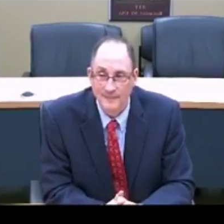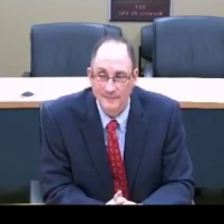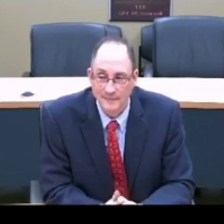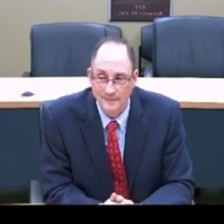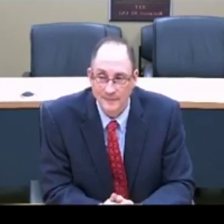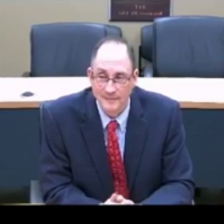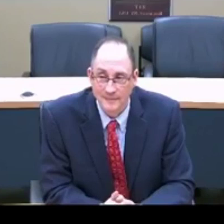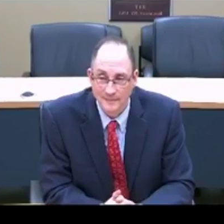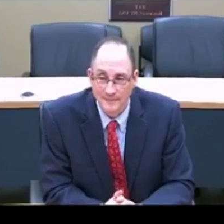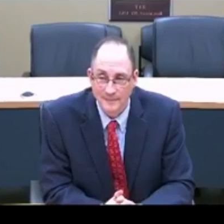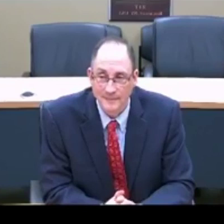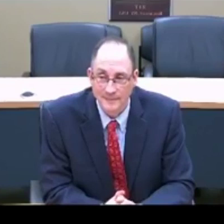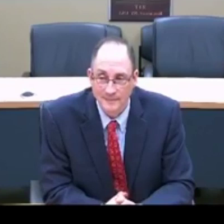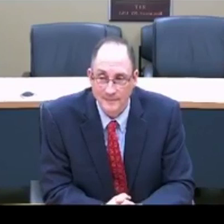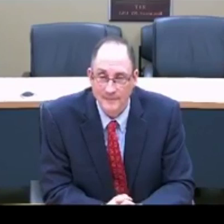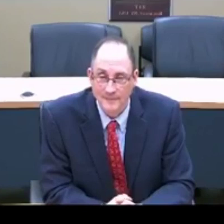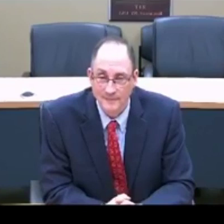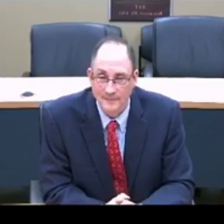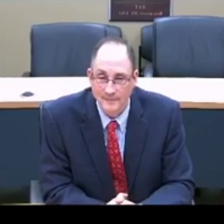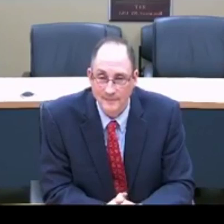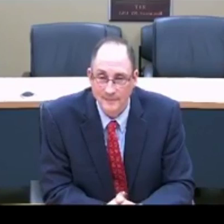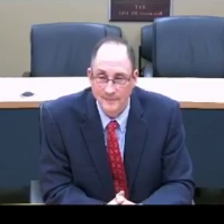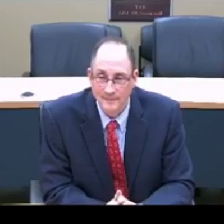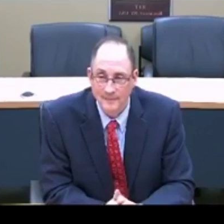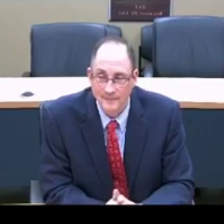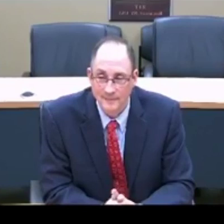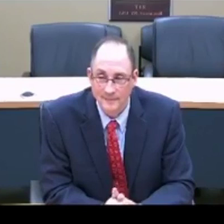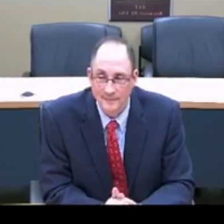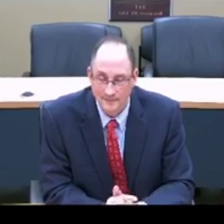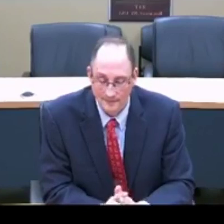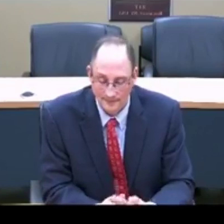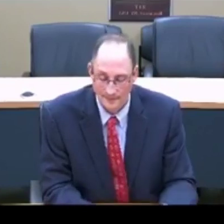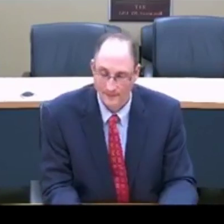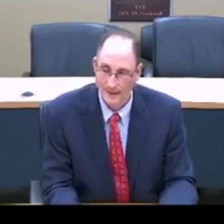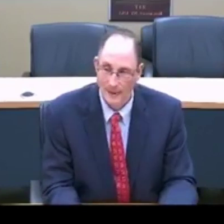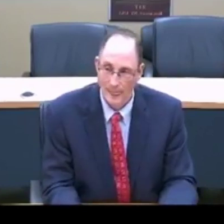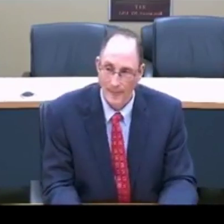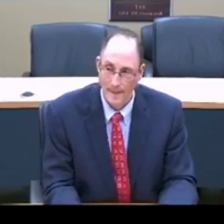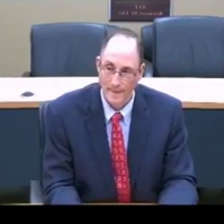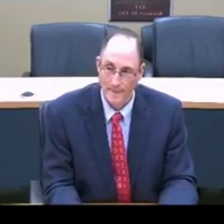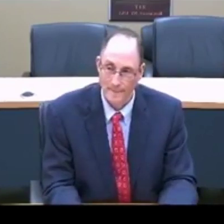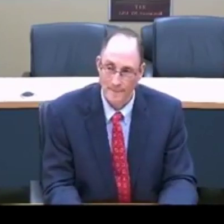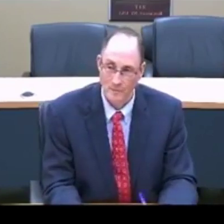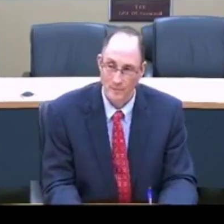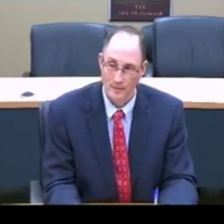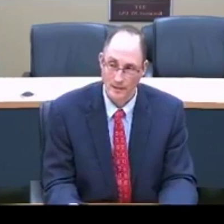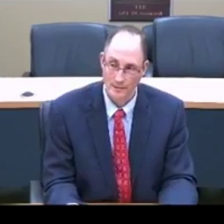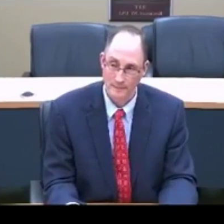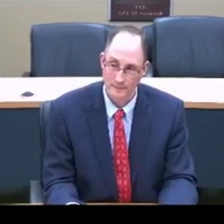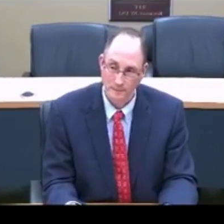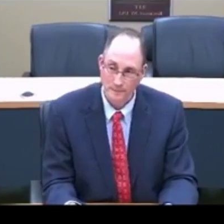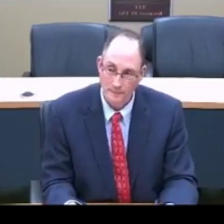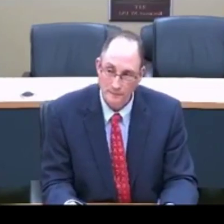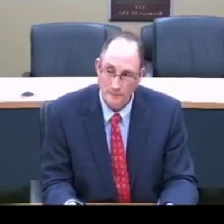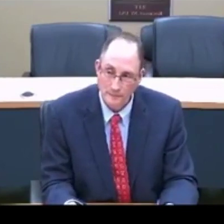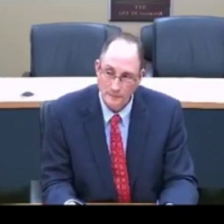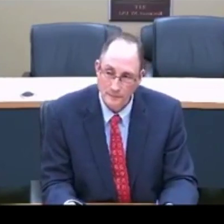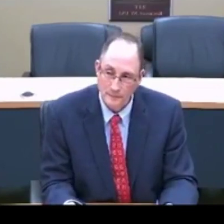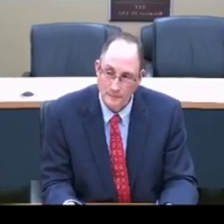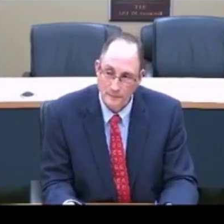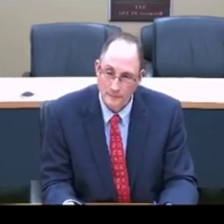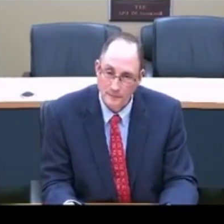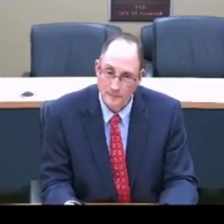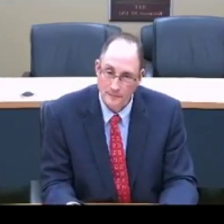because it's, it's so interesting for me as a person that can hear watching